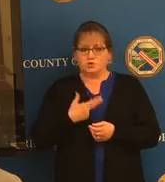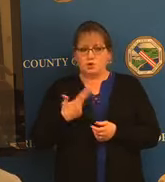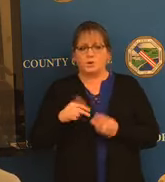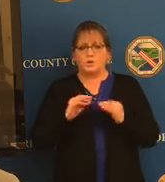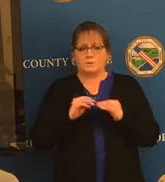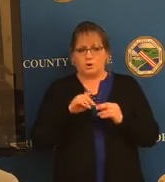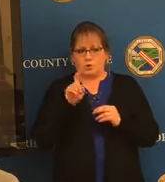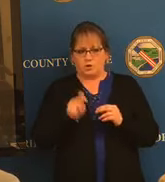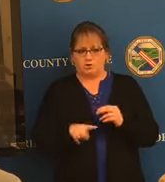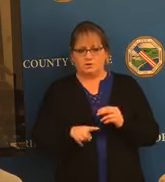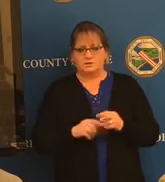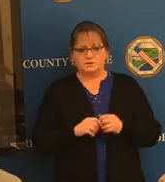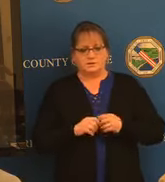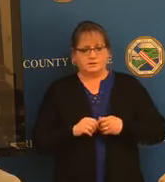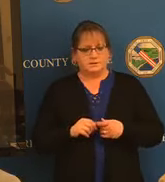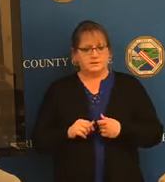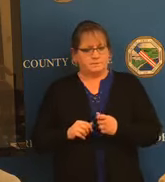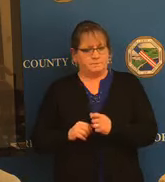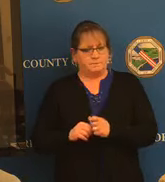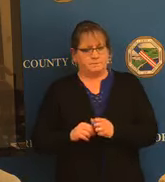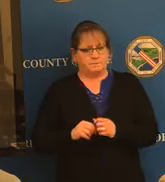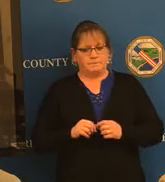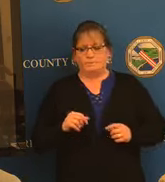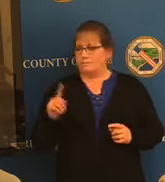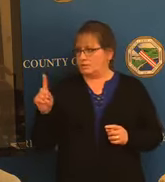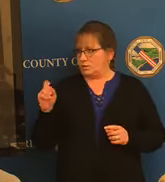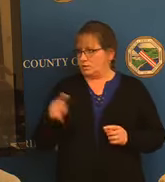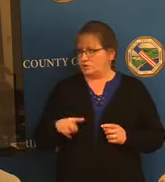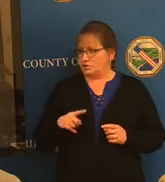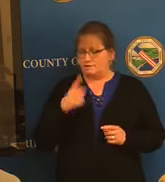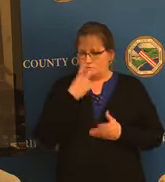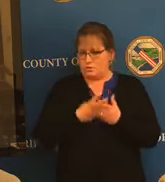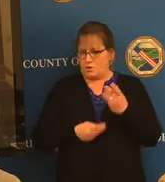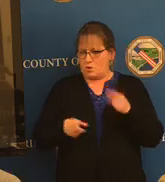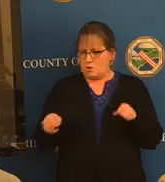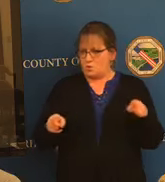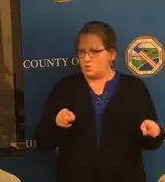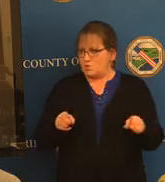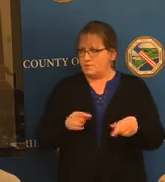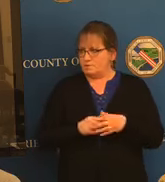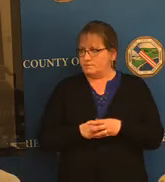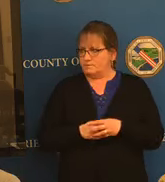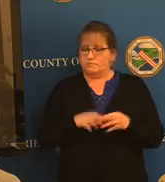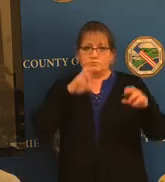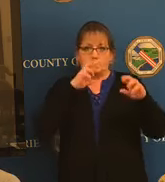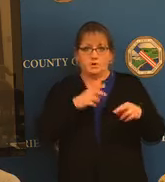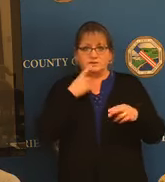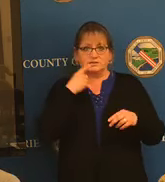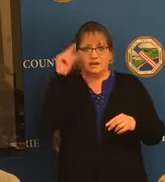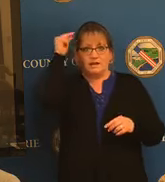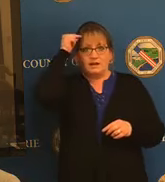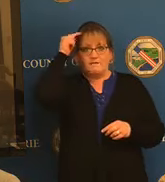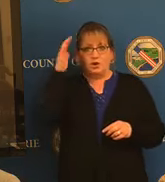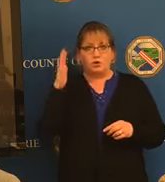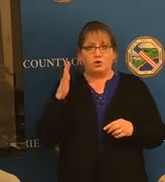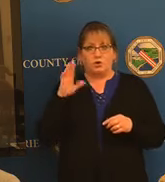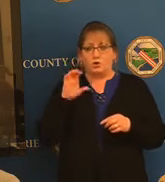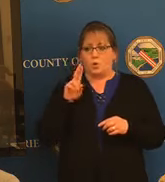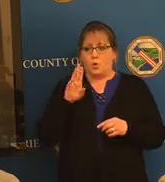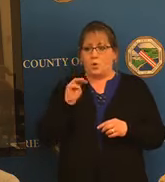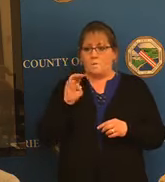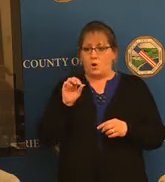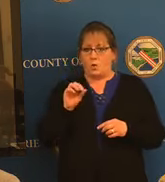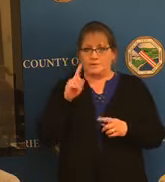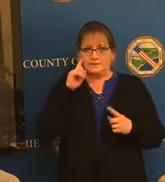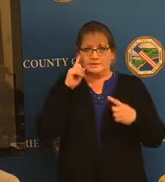has something she'd like to read. Okay. This will be a question actually for both of you. Reports are that Governor Cuomo is considering placing a